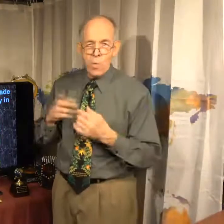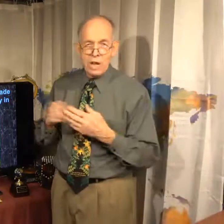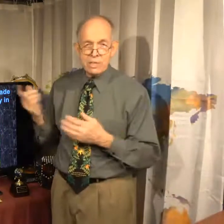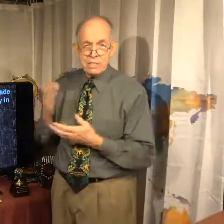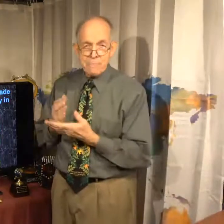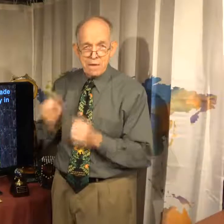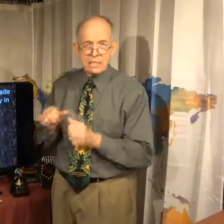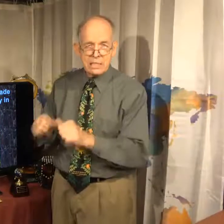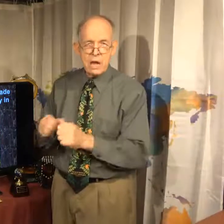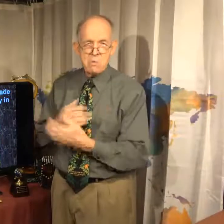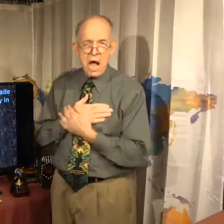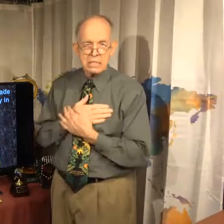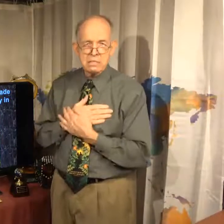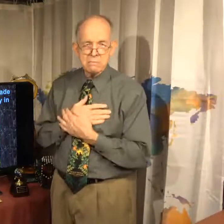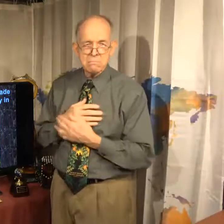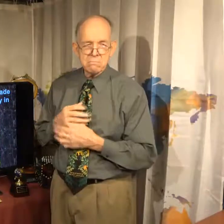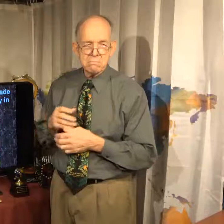Whatever step I can say, rest.